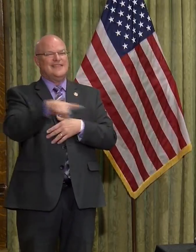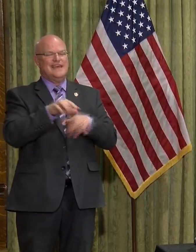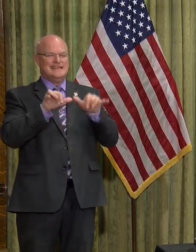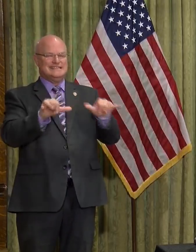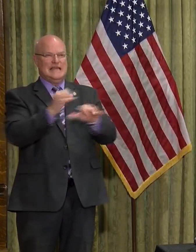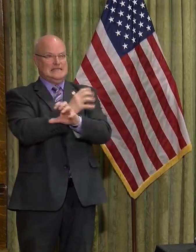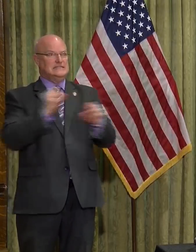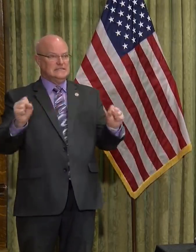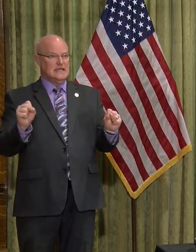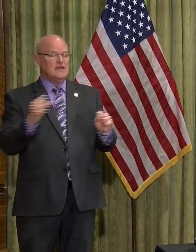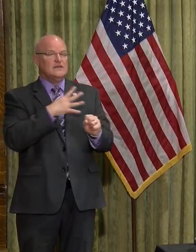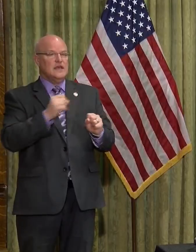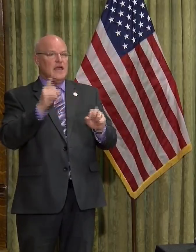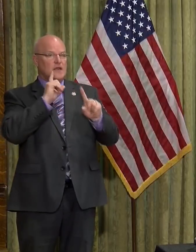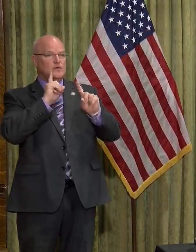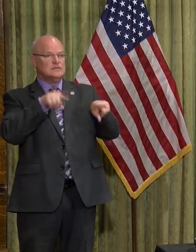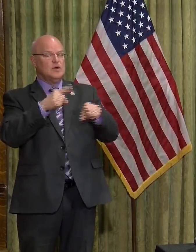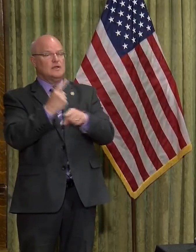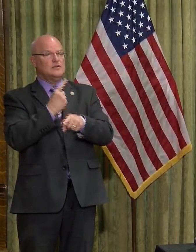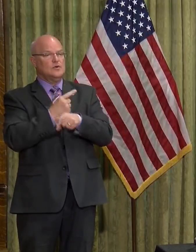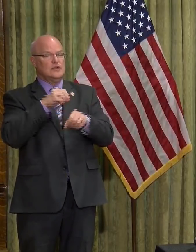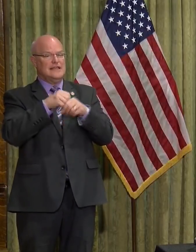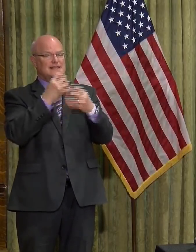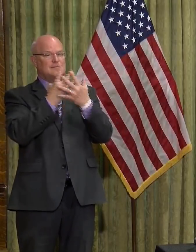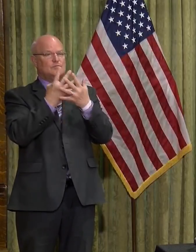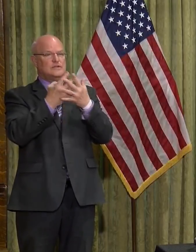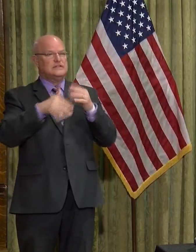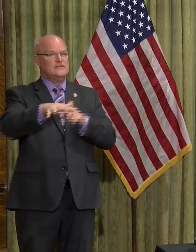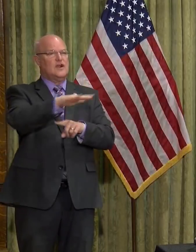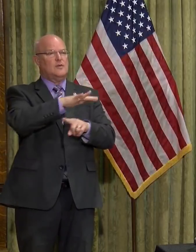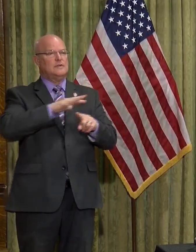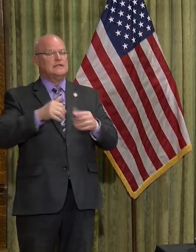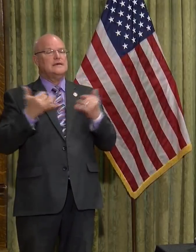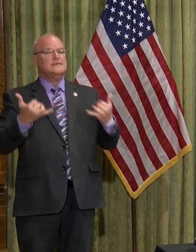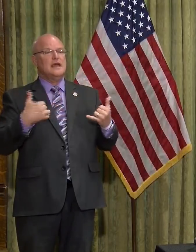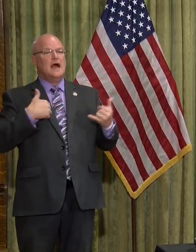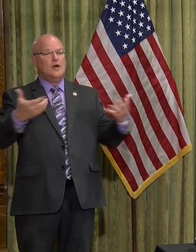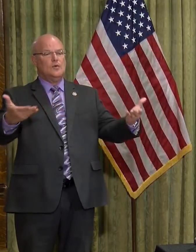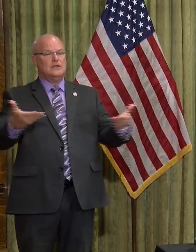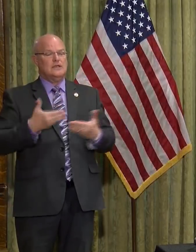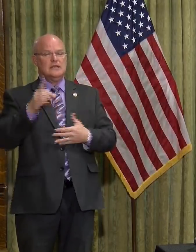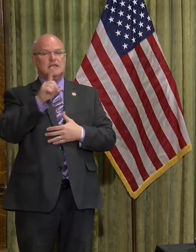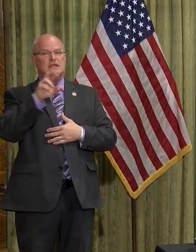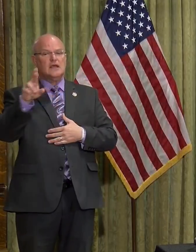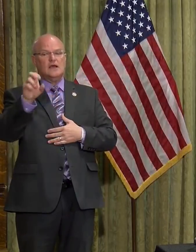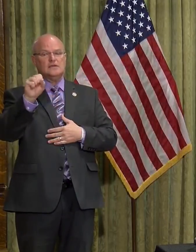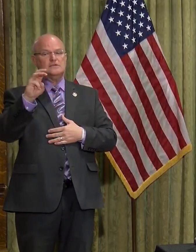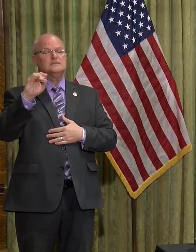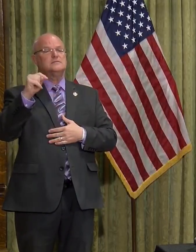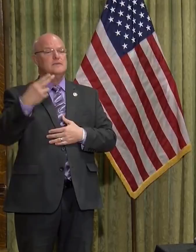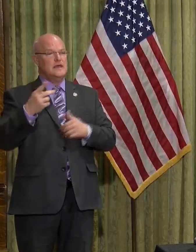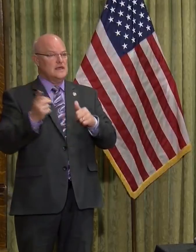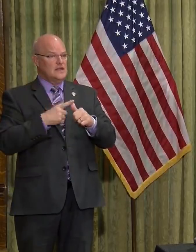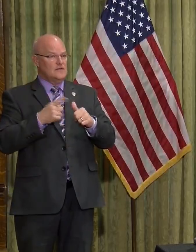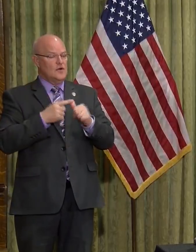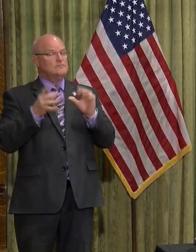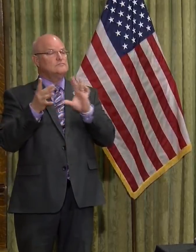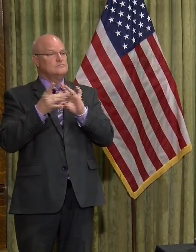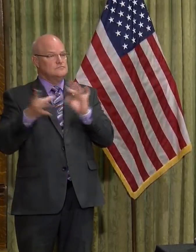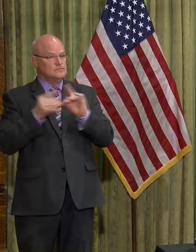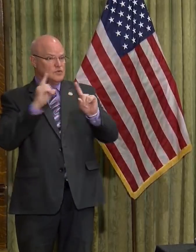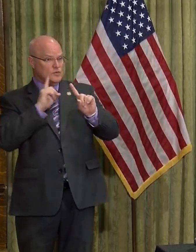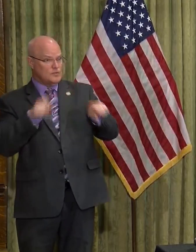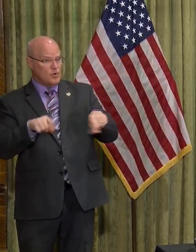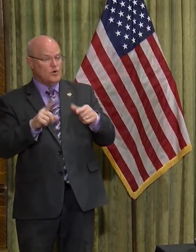stay safe and respond accordingly in the prison environment. With that, I wanted to invite Dr. Nate Smith to first come and give his